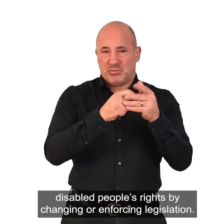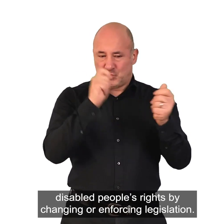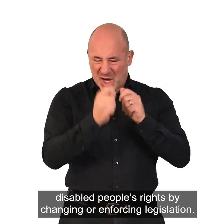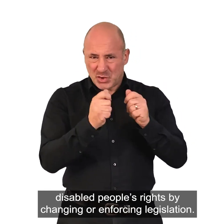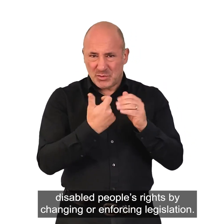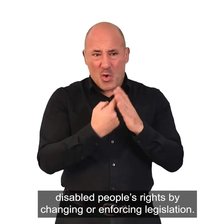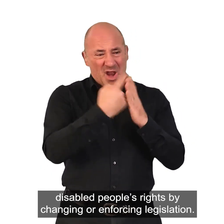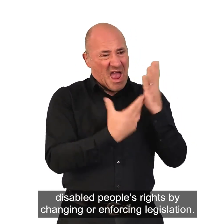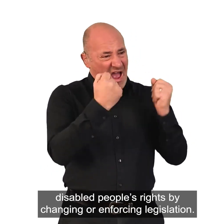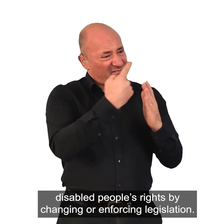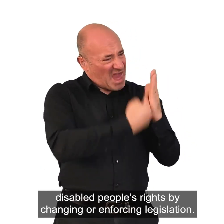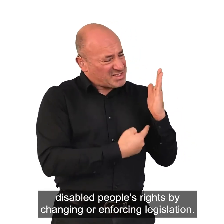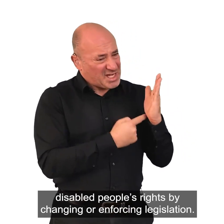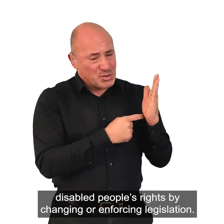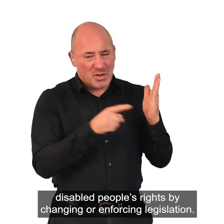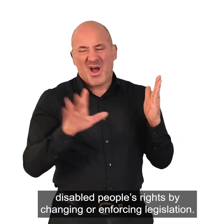enforcing legislation.